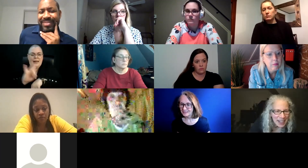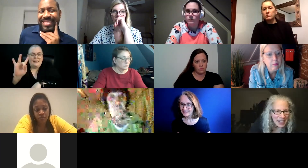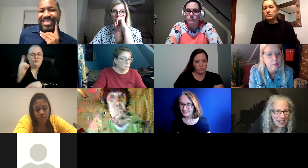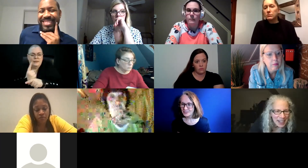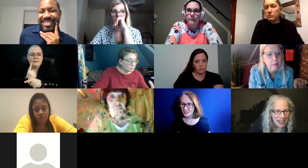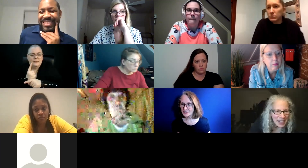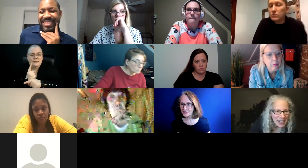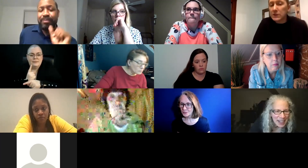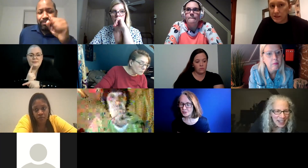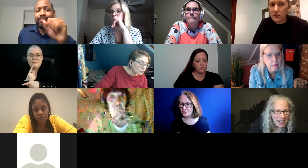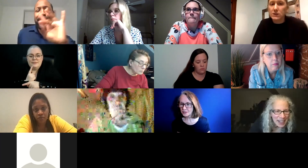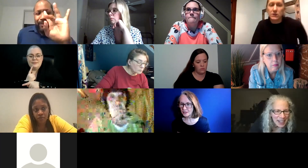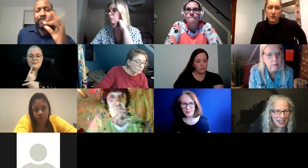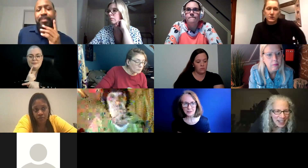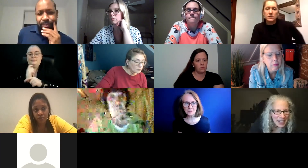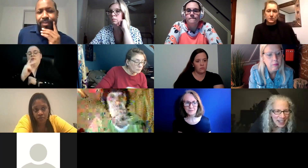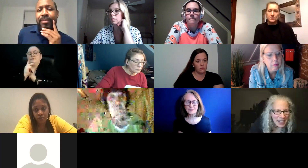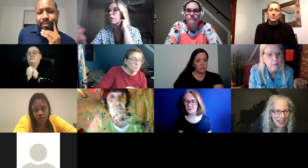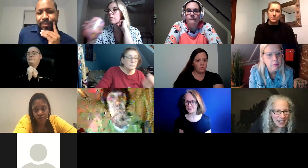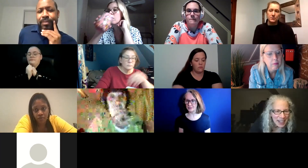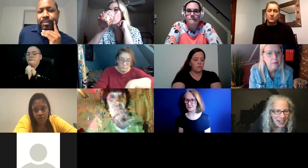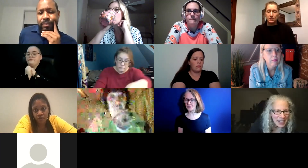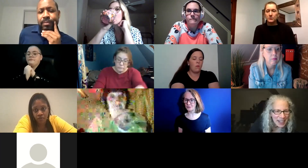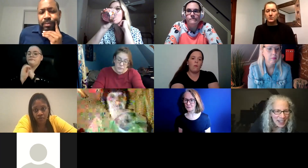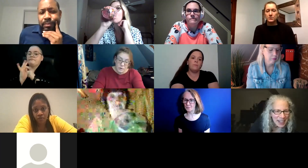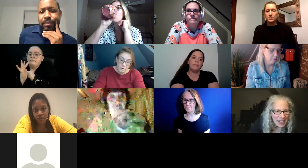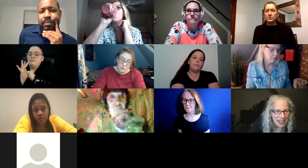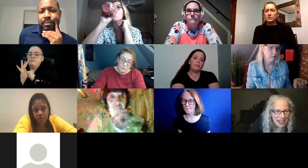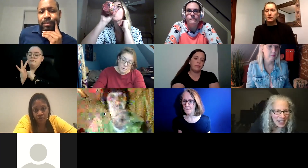Just checking the time. We're done at 8, right? Yes, 8 o'clock.